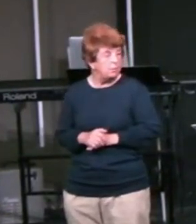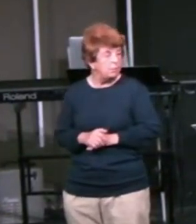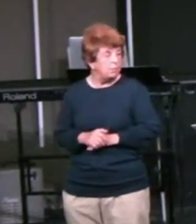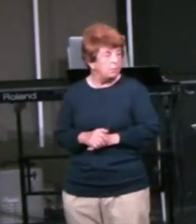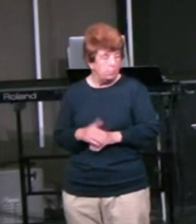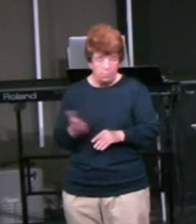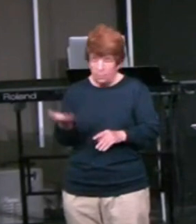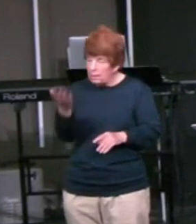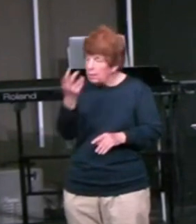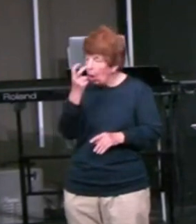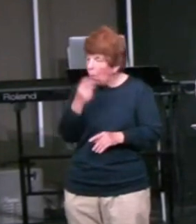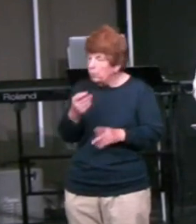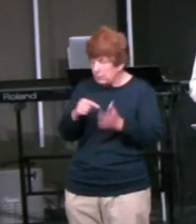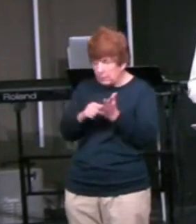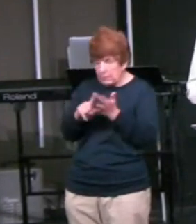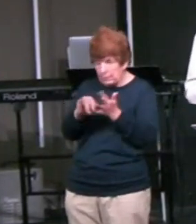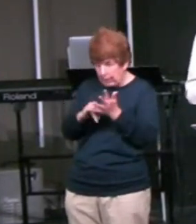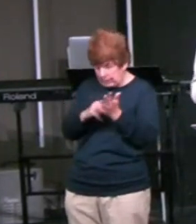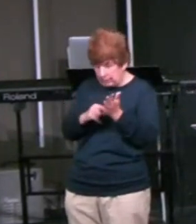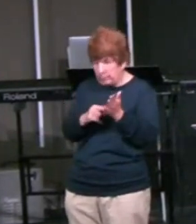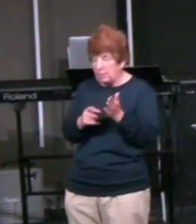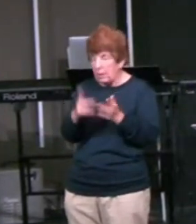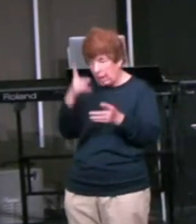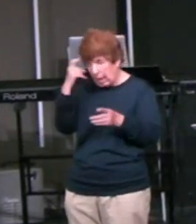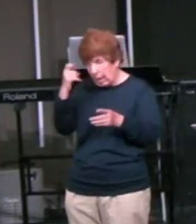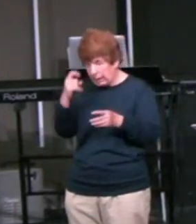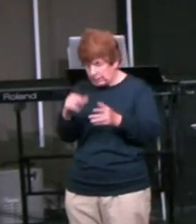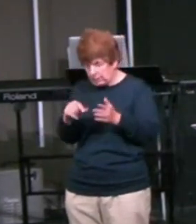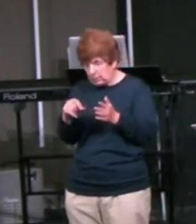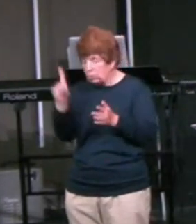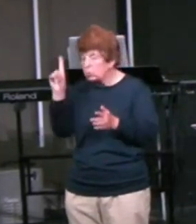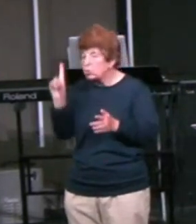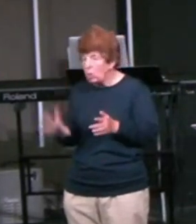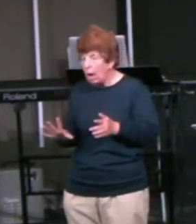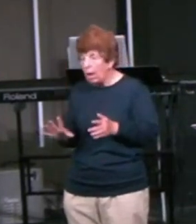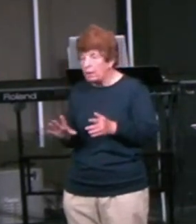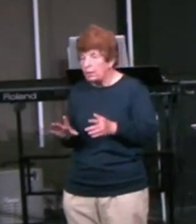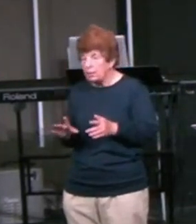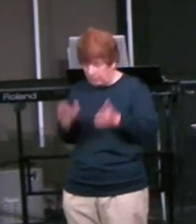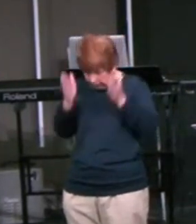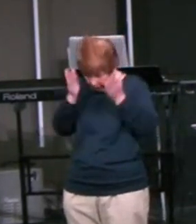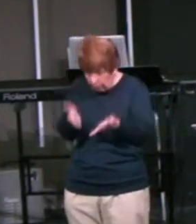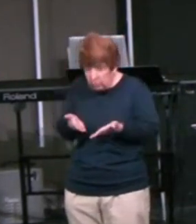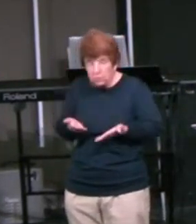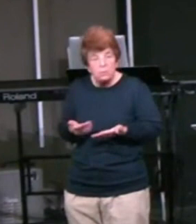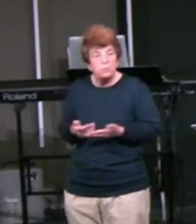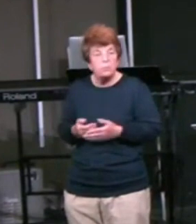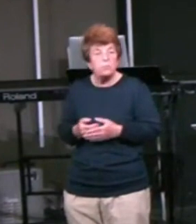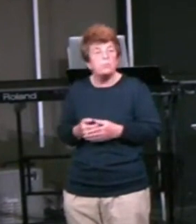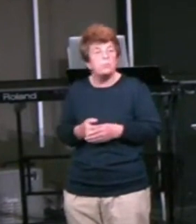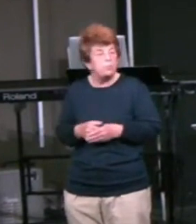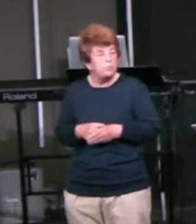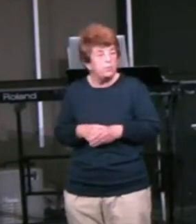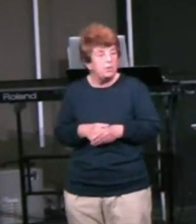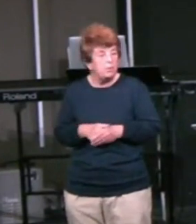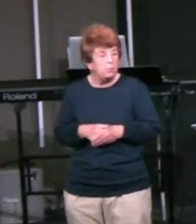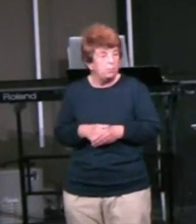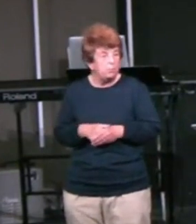Back in the Old Testament, the idea of tithing is brought to our attention.